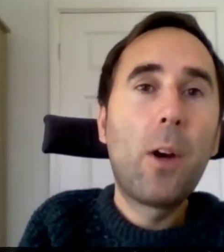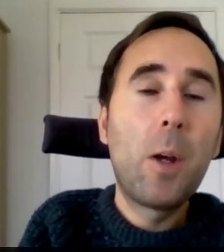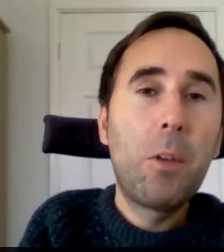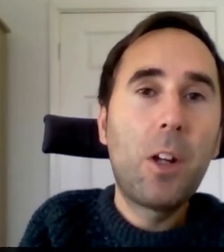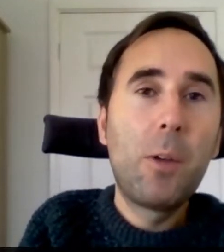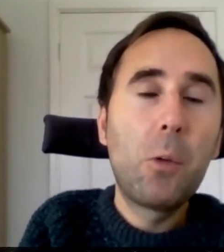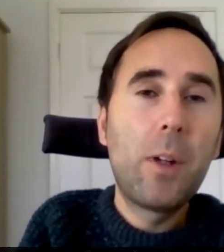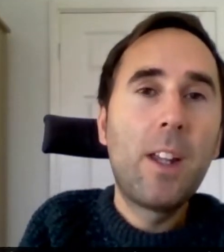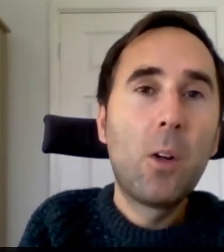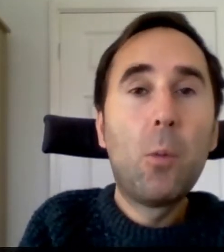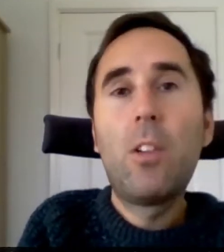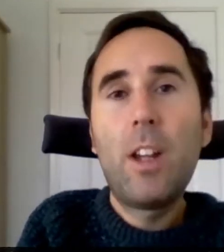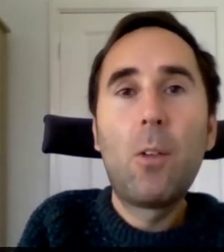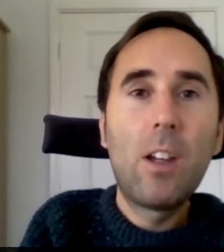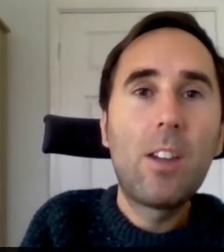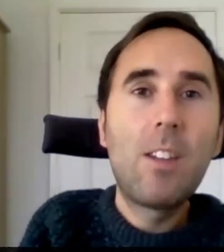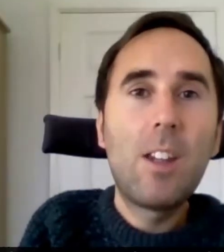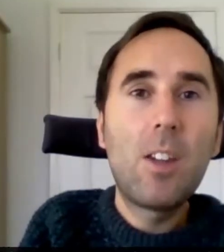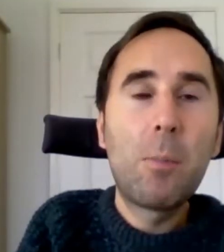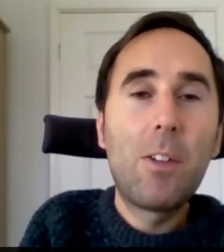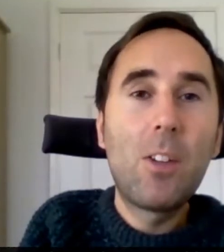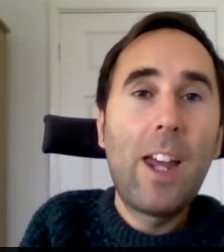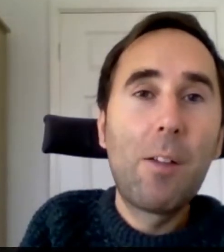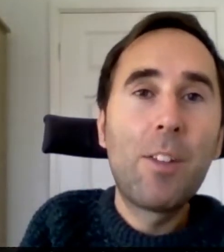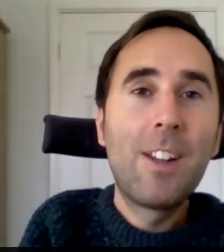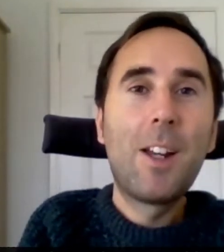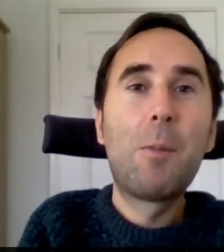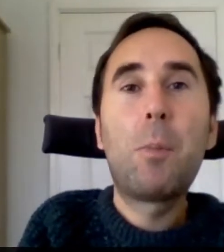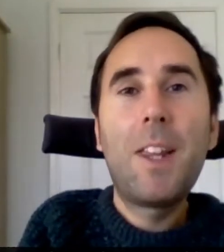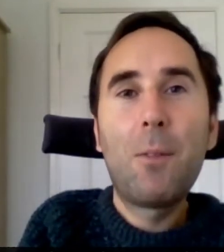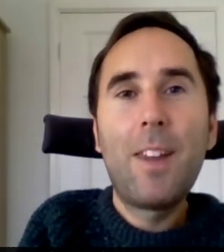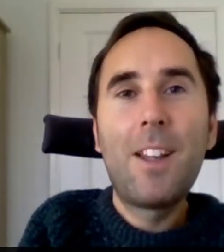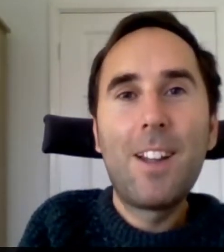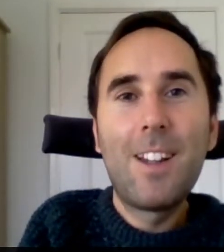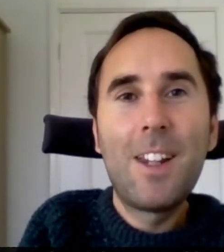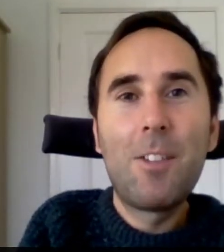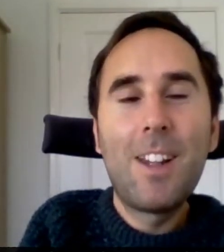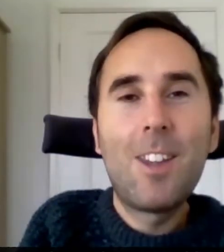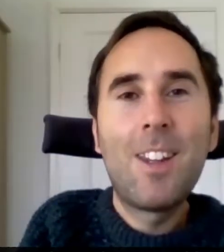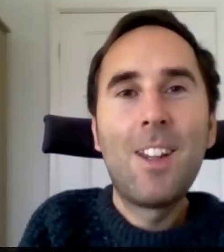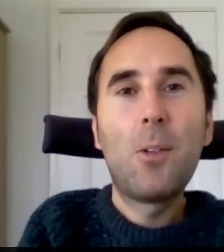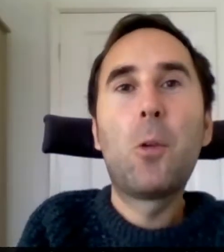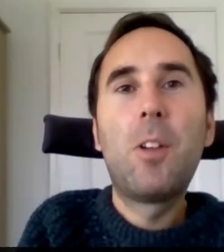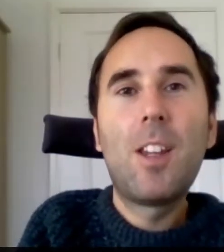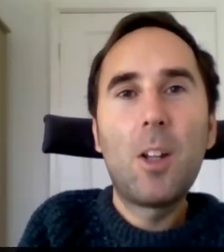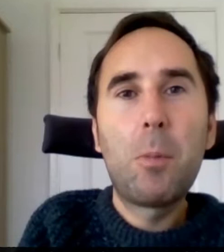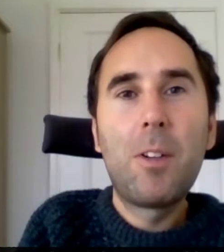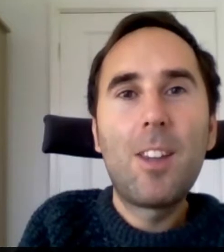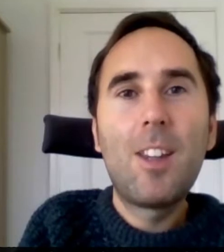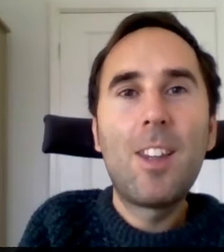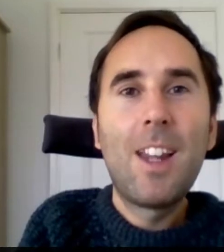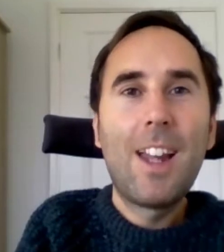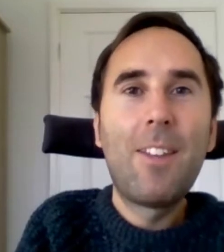So I hope you're going to enjoy watching or listening to this as much as I have, speaking with Ed and hearing his stories and